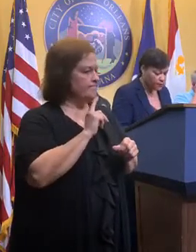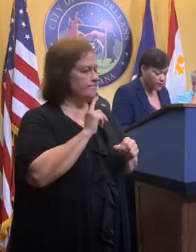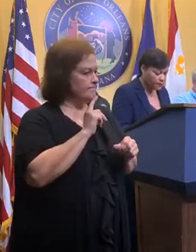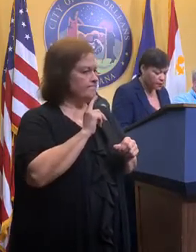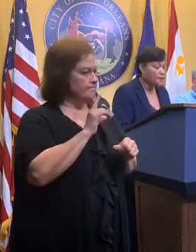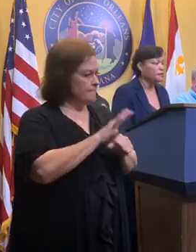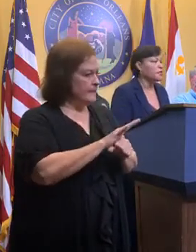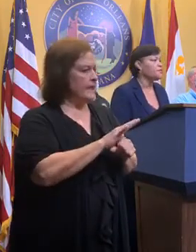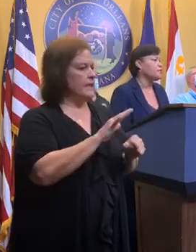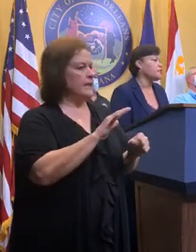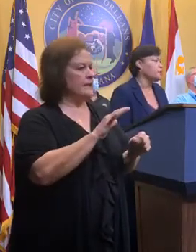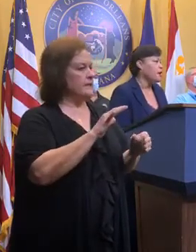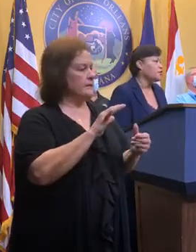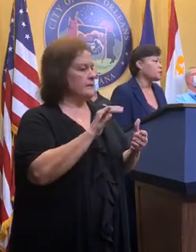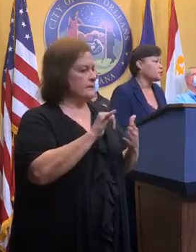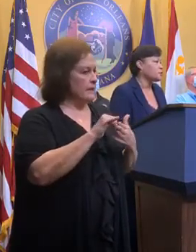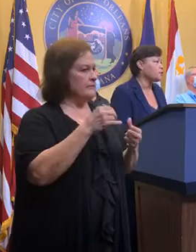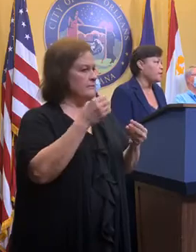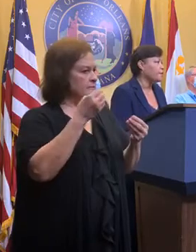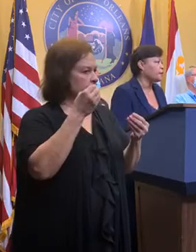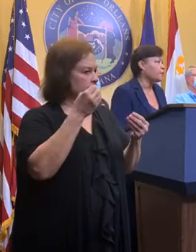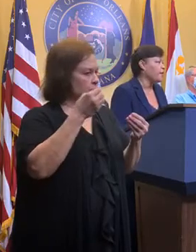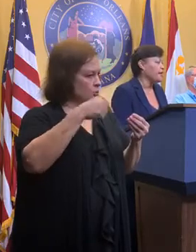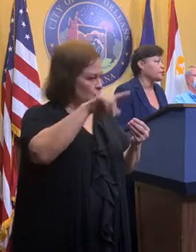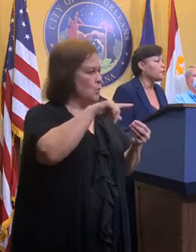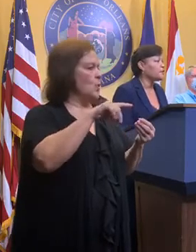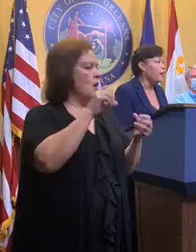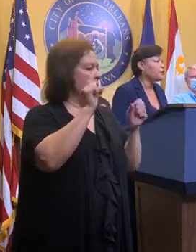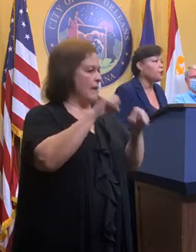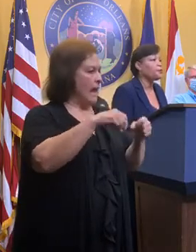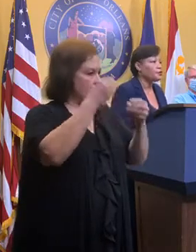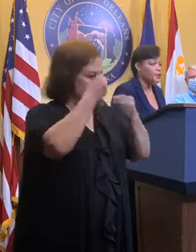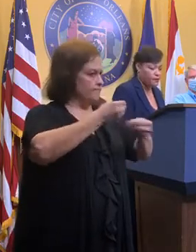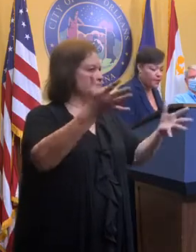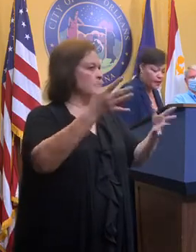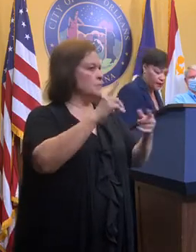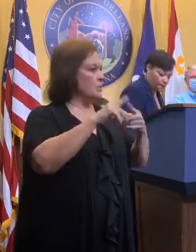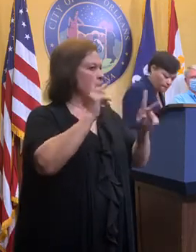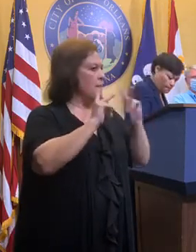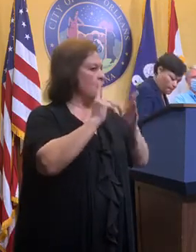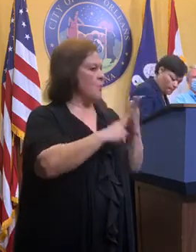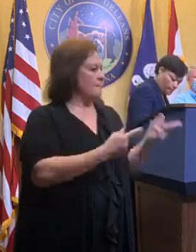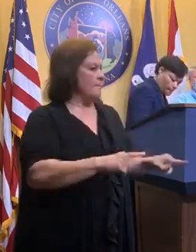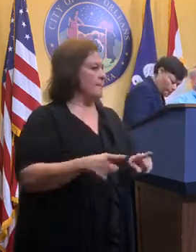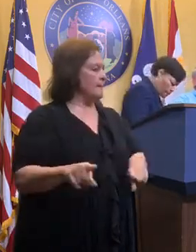to giving the best information possible to the public. And we can't do it without you. We appreciate it.